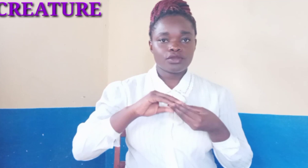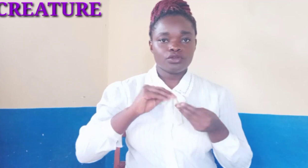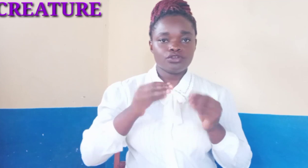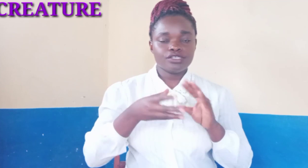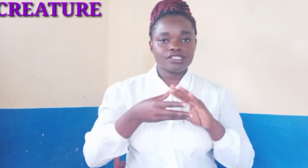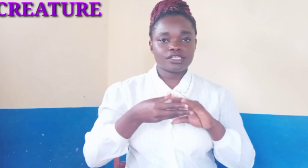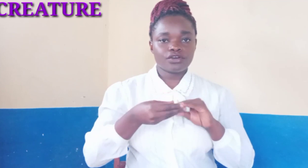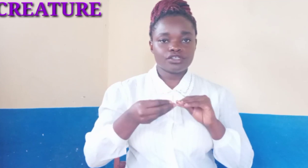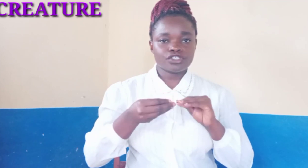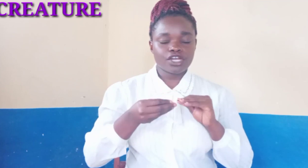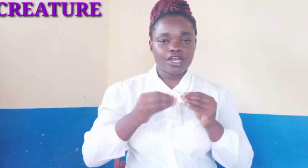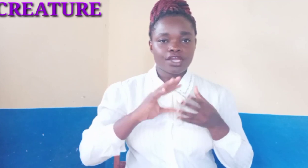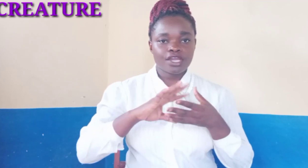You do it. Creature.